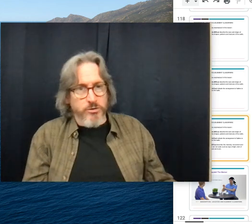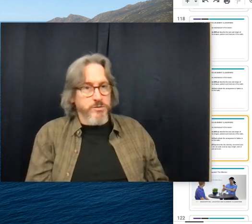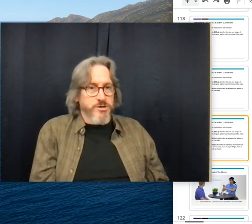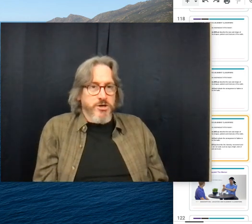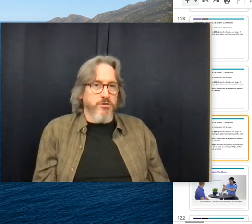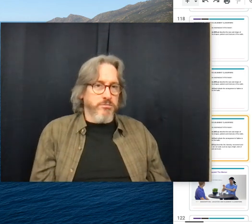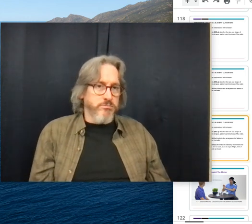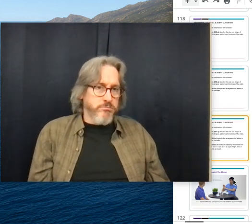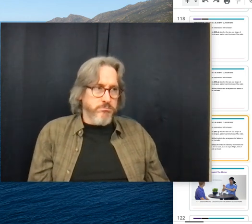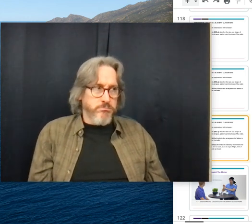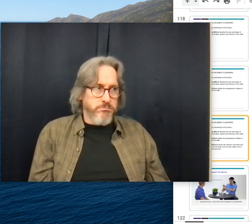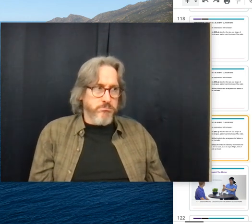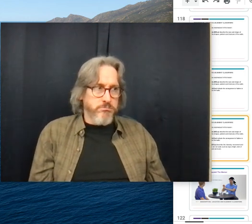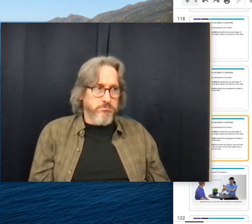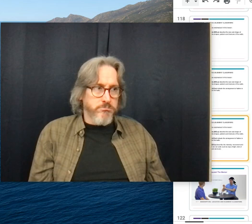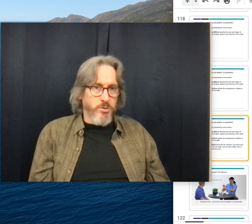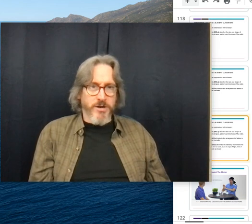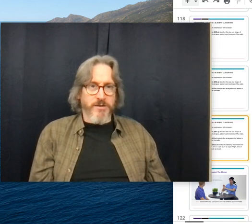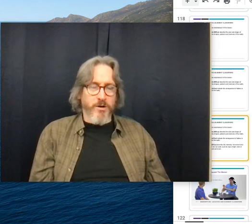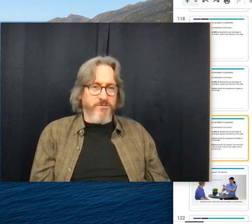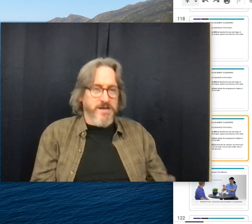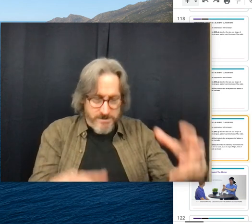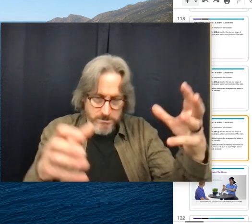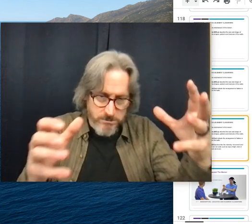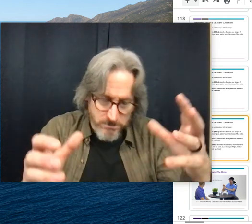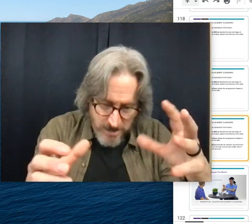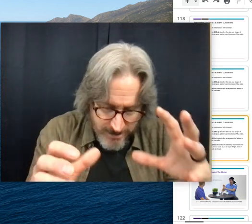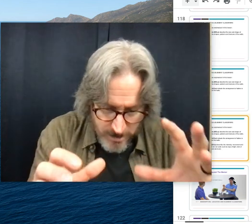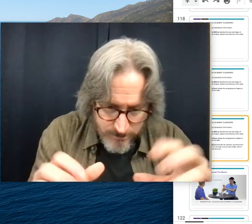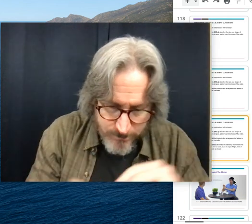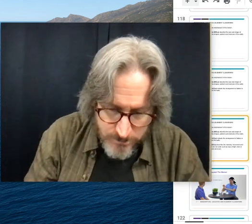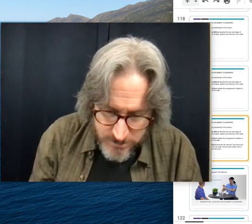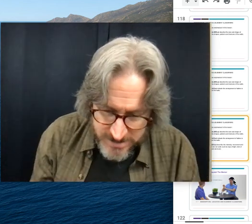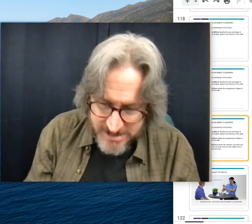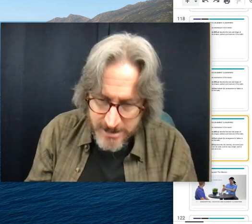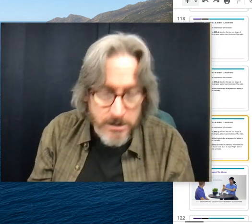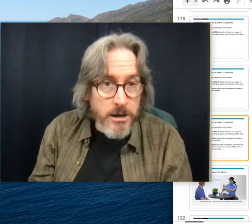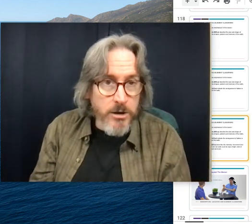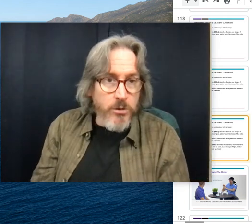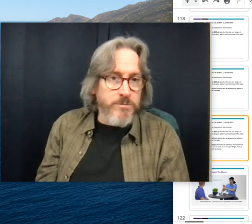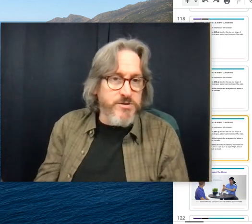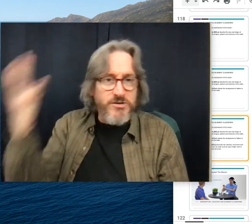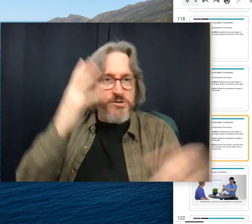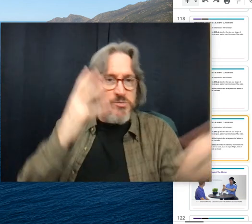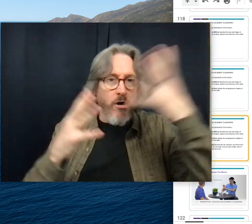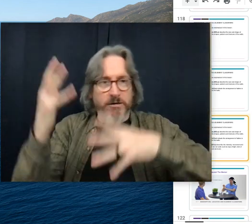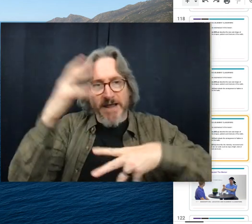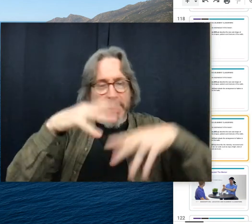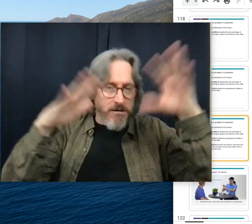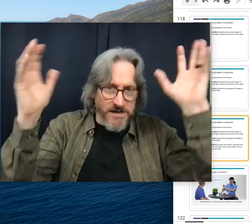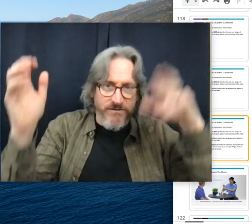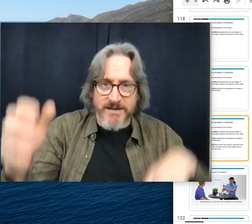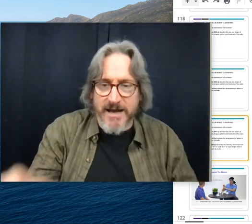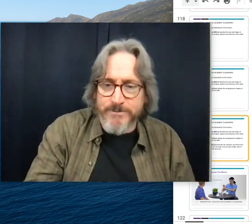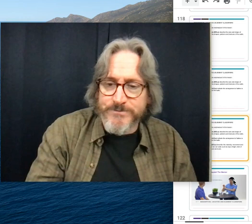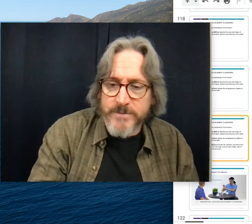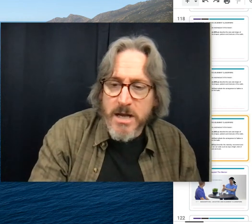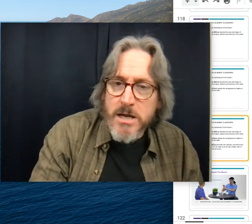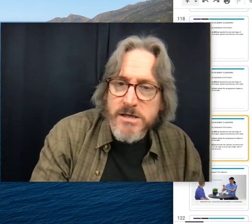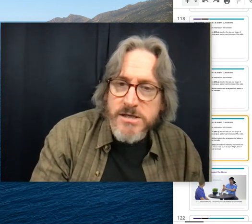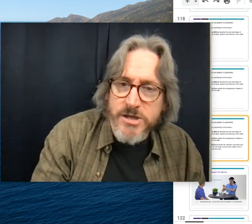Jungle Cruise or Jungle, the one, whatever it is at Disney, where there's water in the air and stuff like